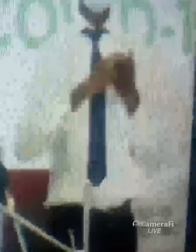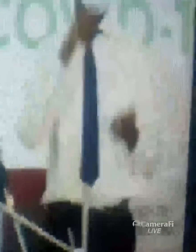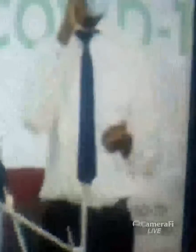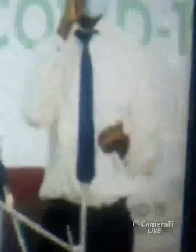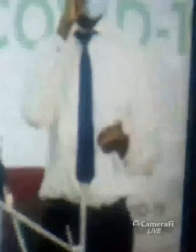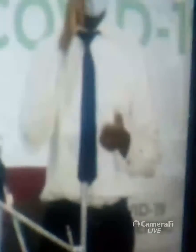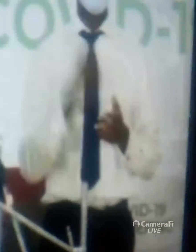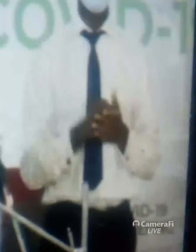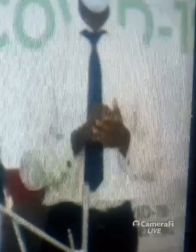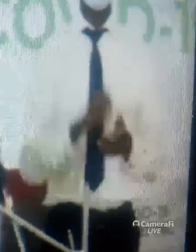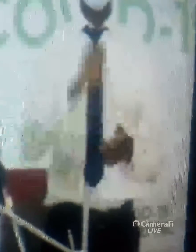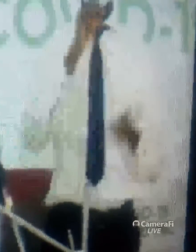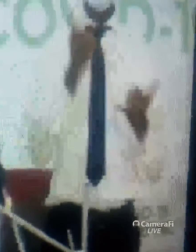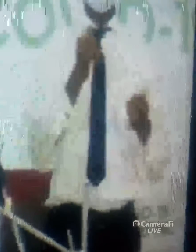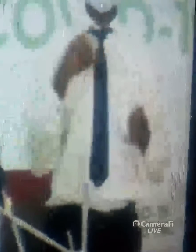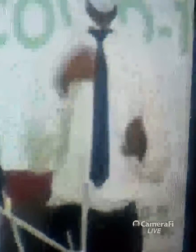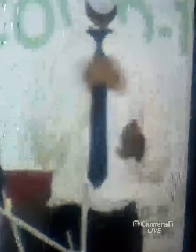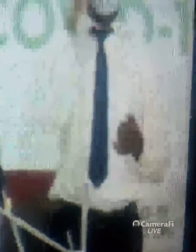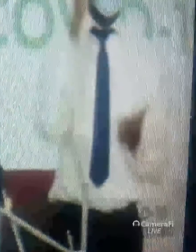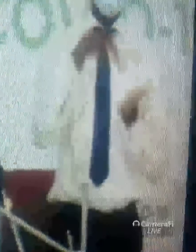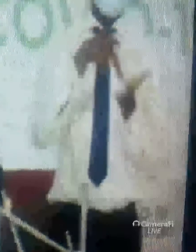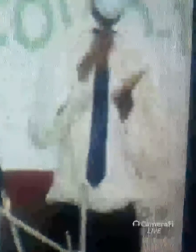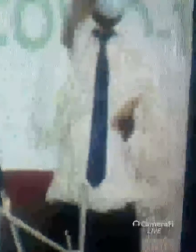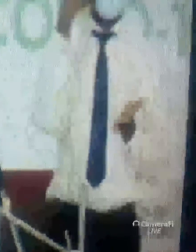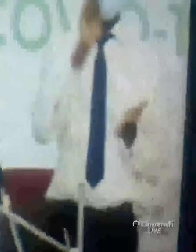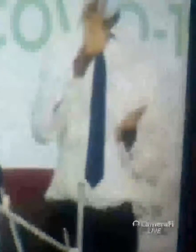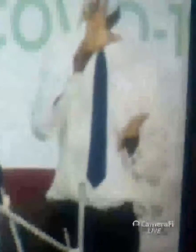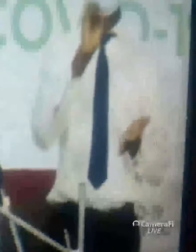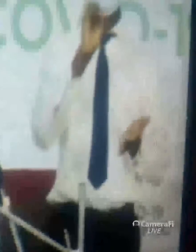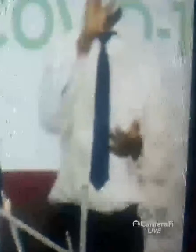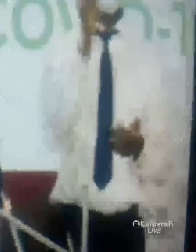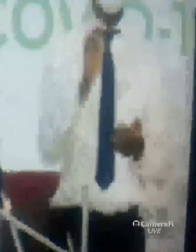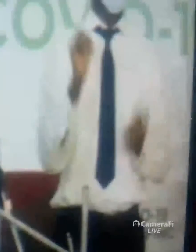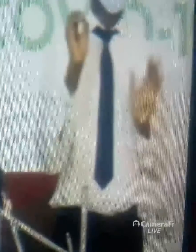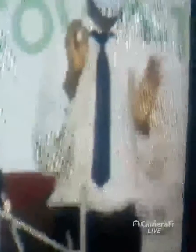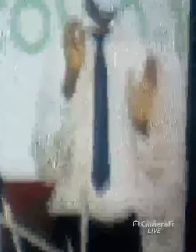the balance of the 50% that Nigeria will be paying for.